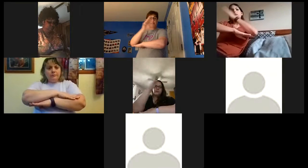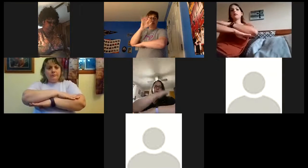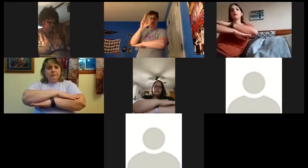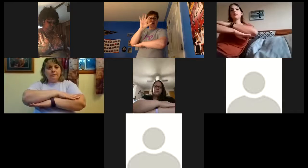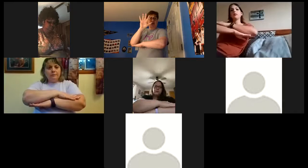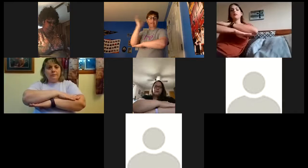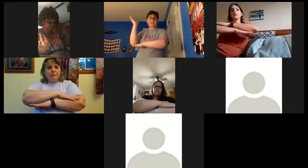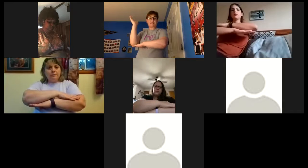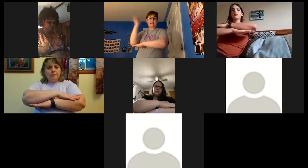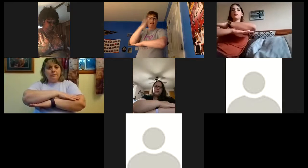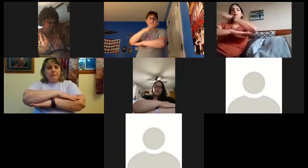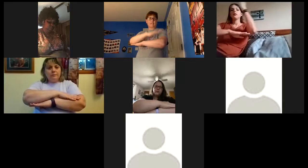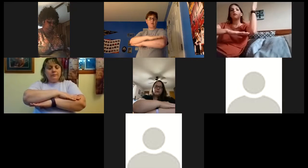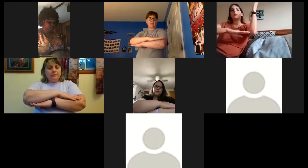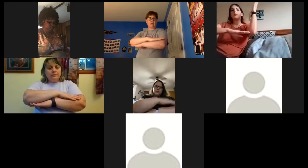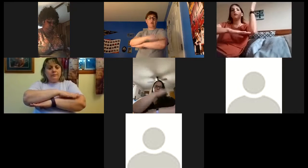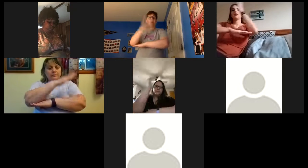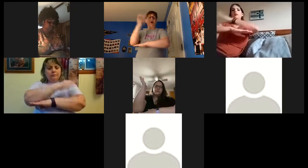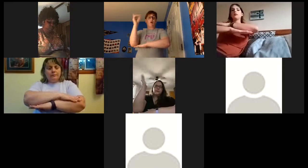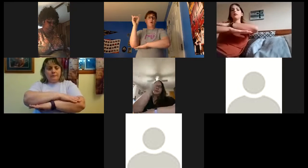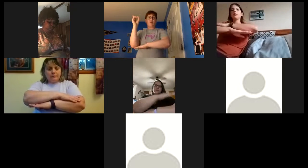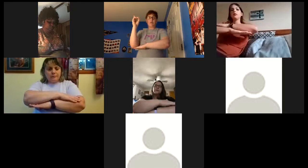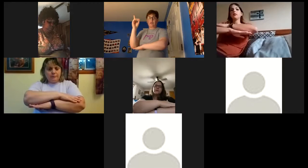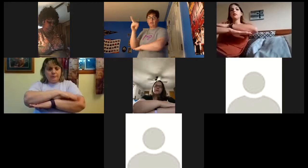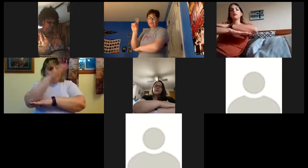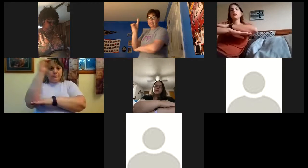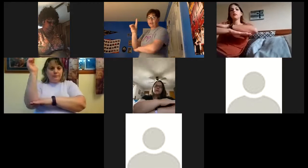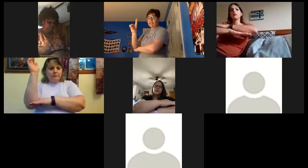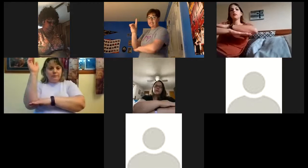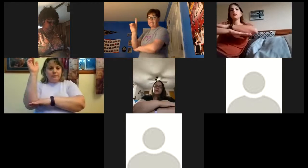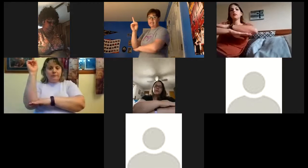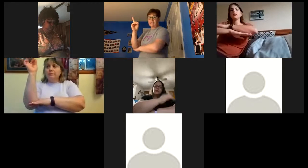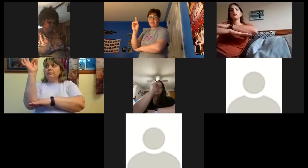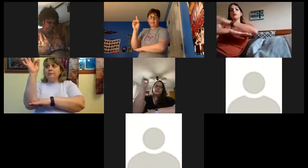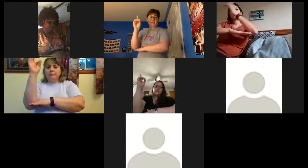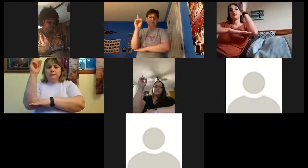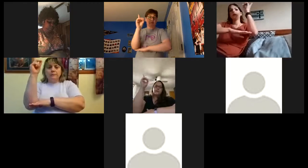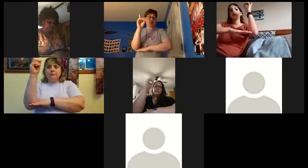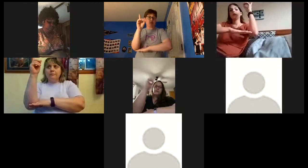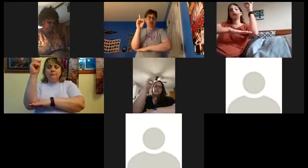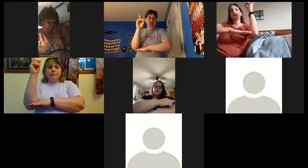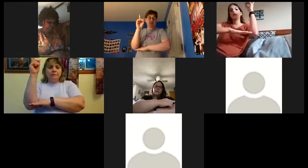like your hand is the sun and it's going down. Or you can do a letter D